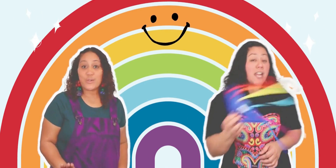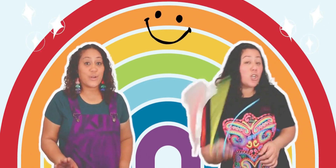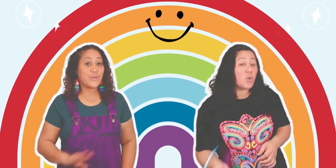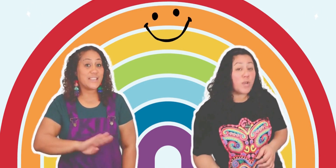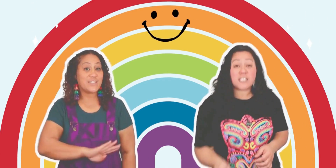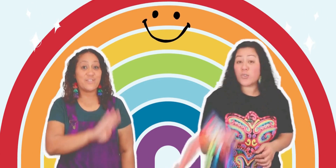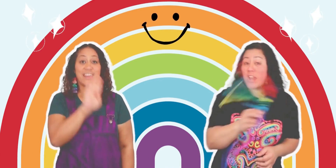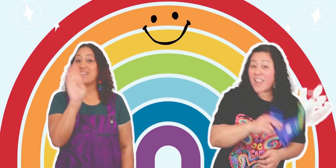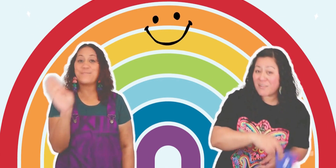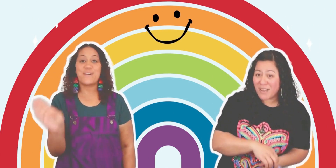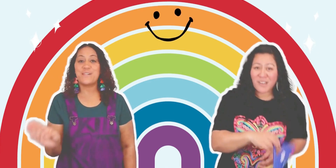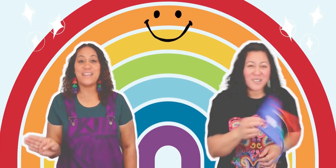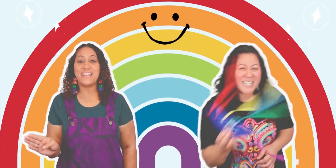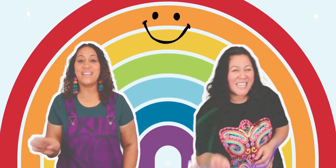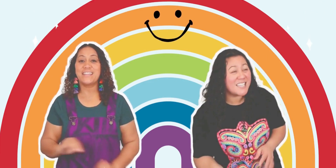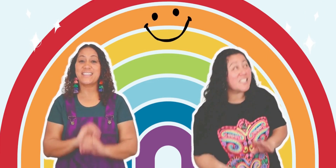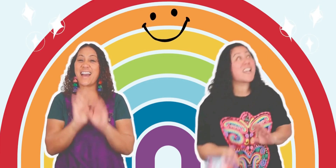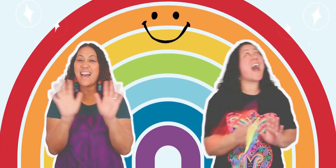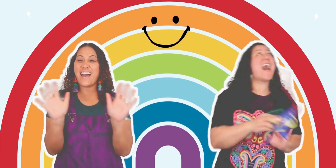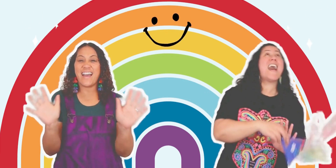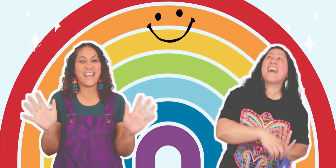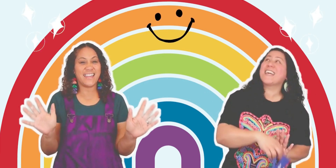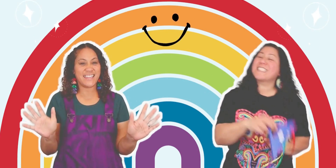Uenuku is the rainbow in the sky.